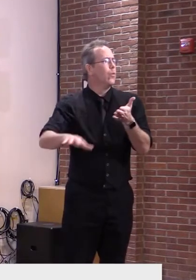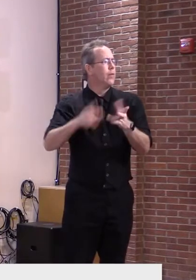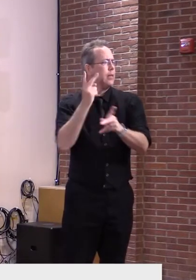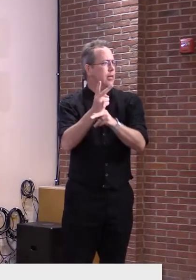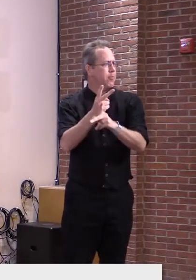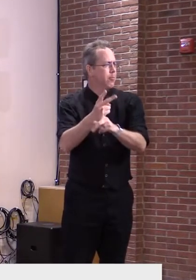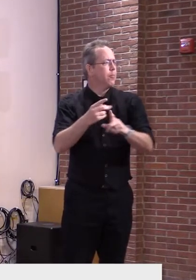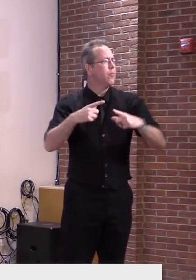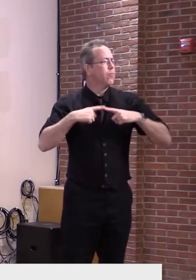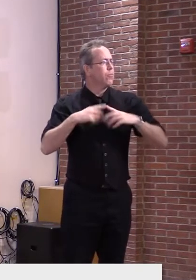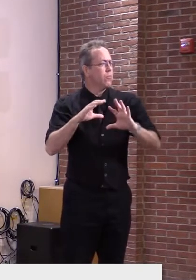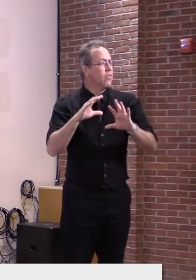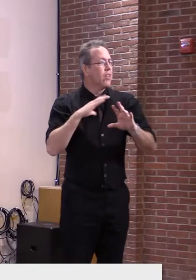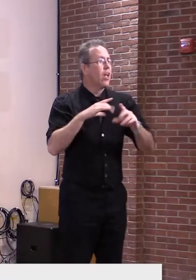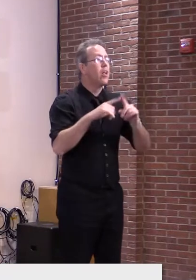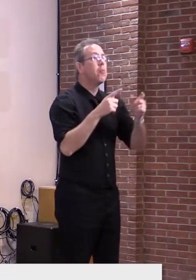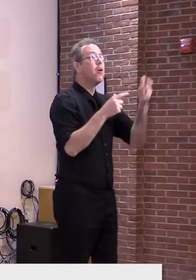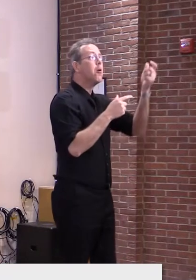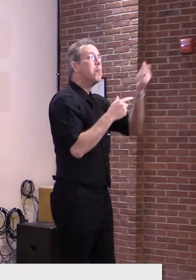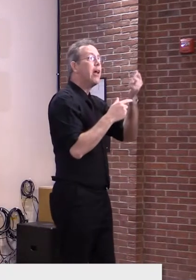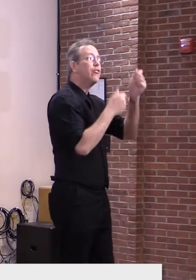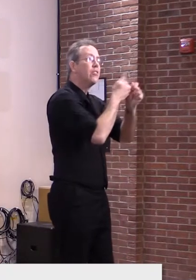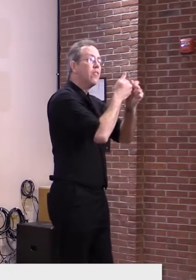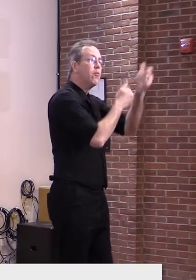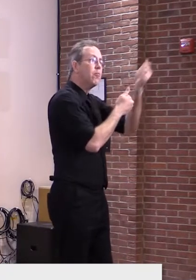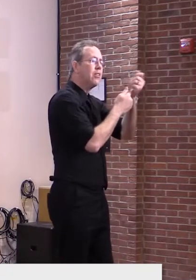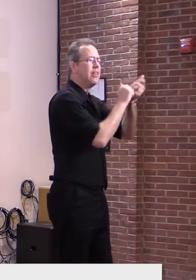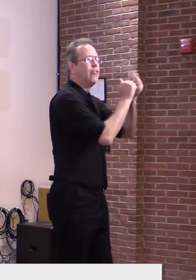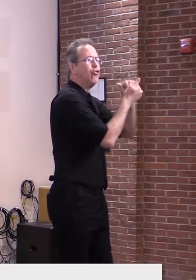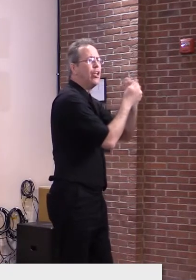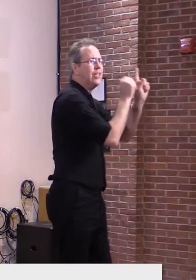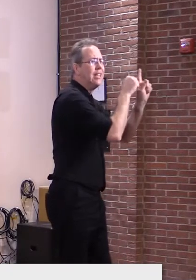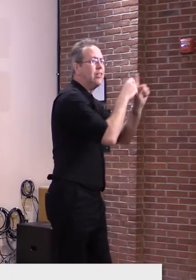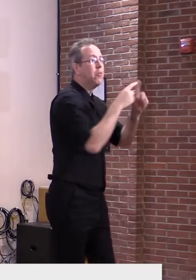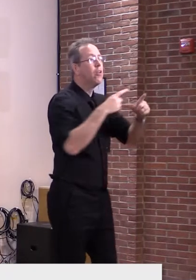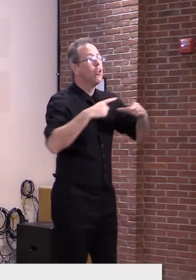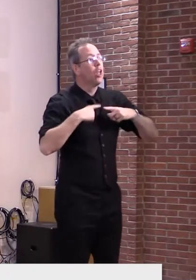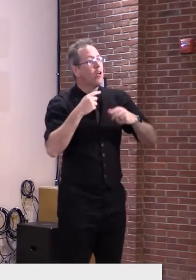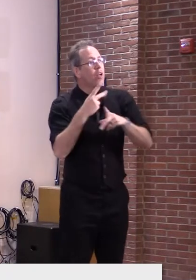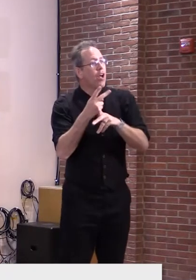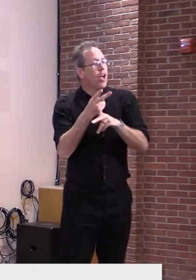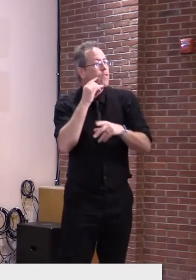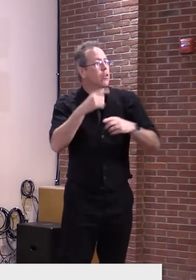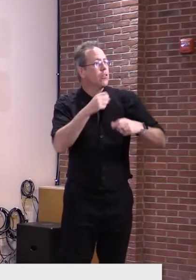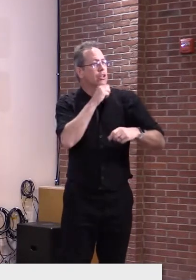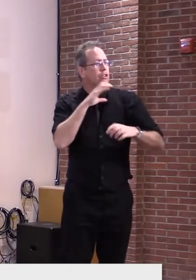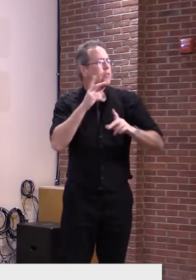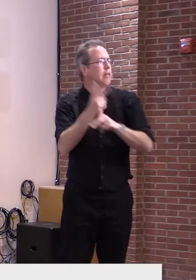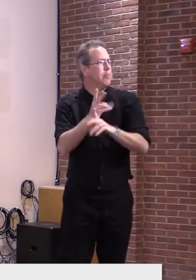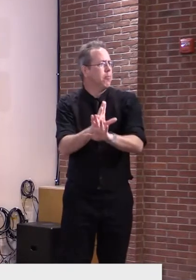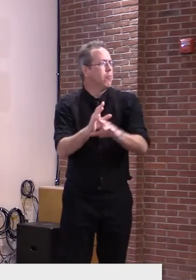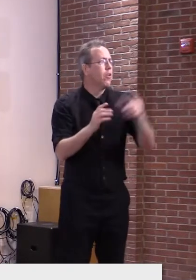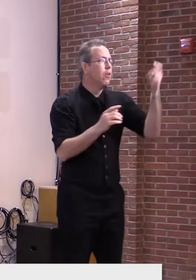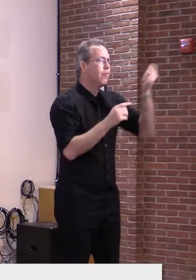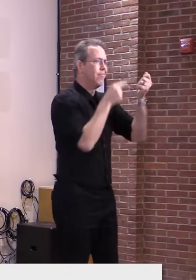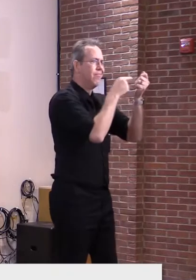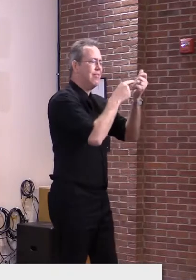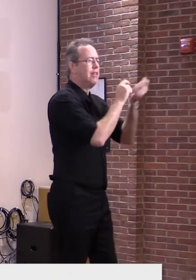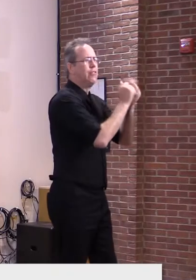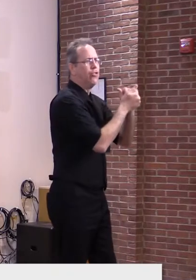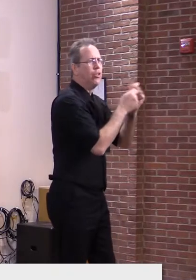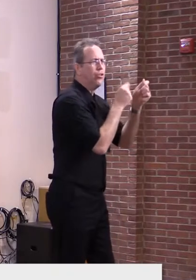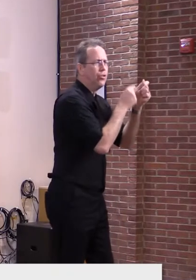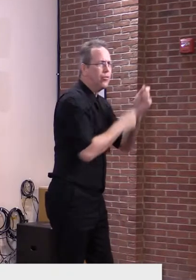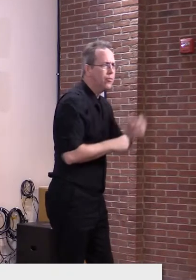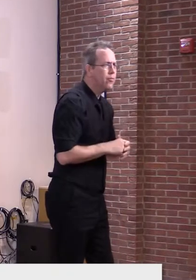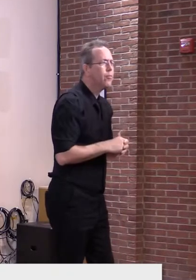the pension side with S-286, we reduce COLAs and we also add more contributions from the employees.